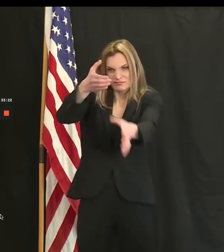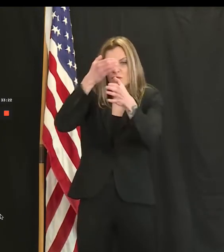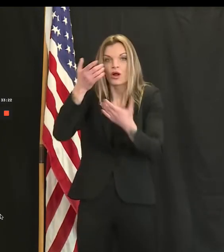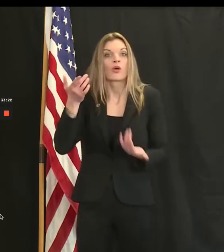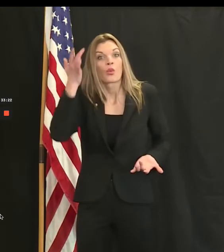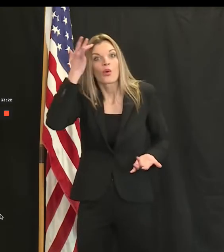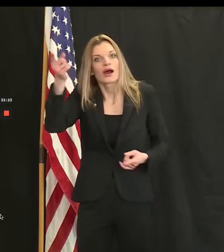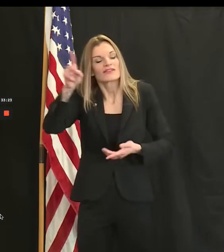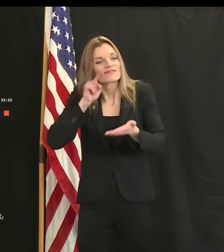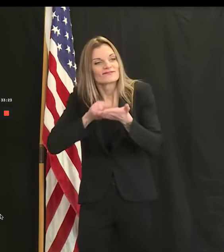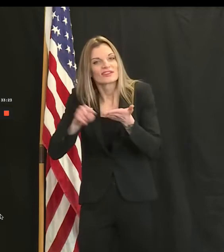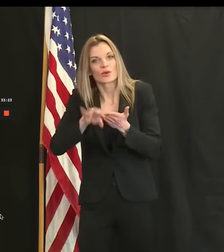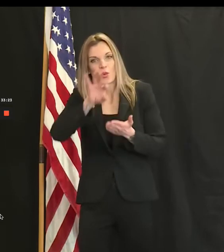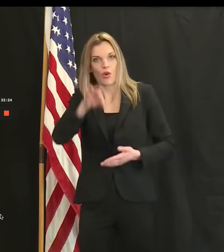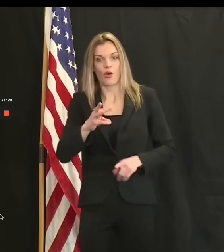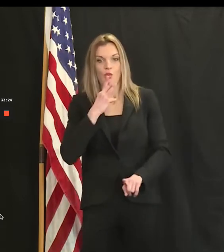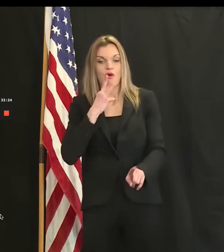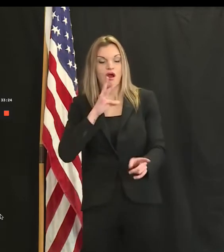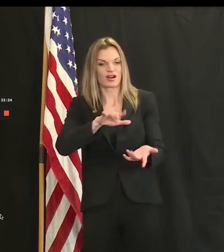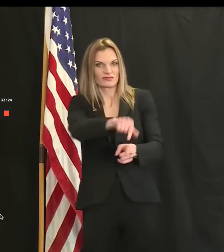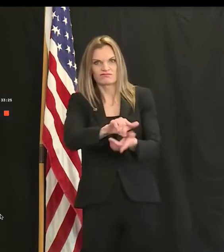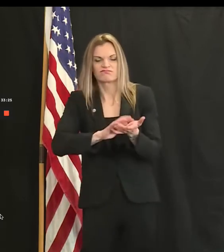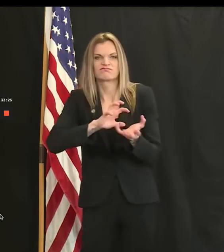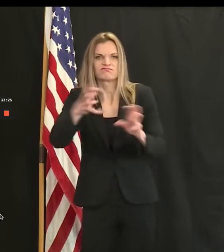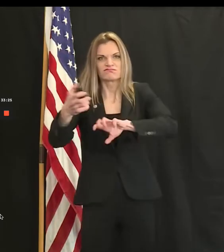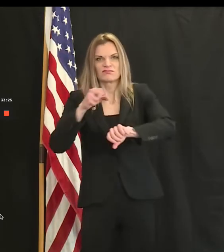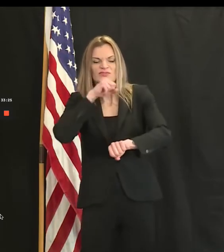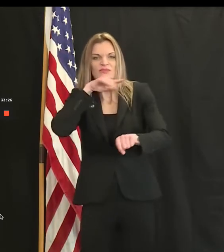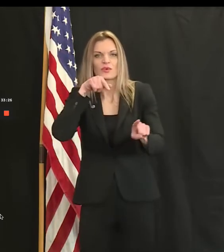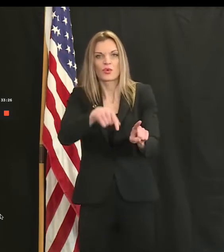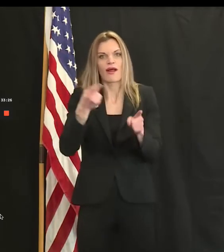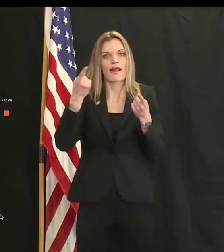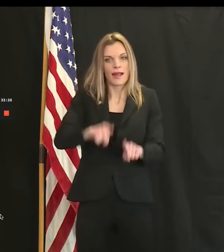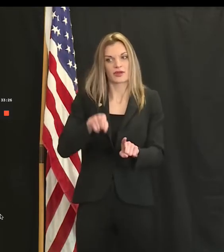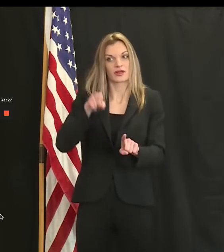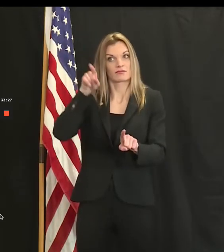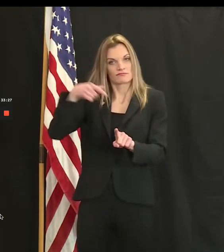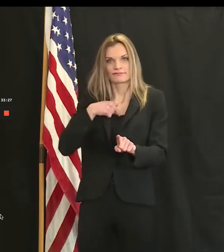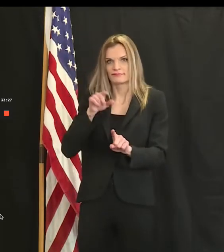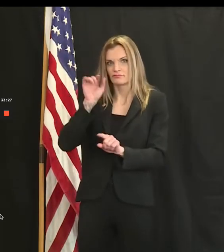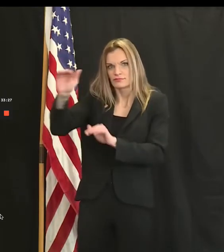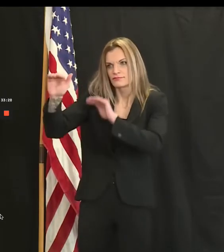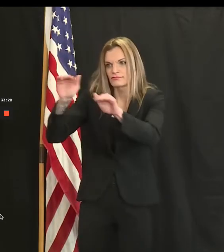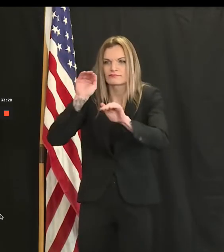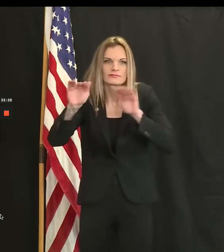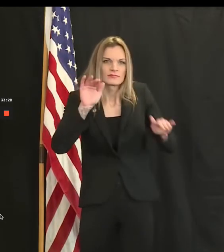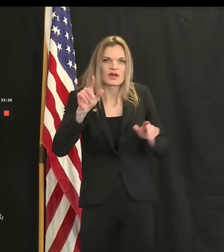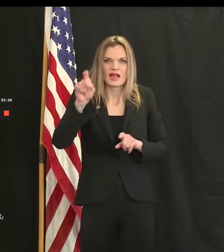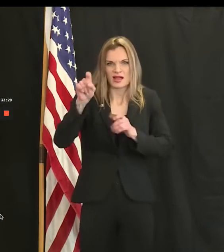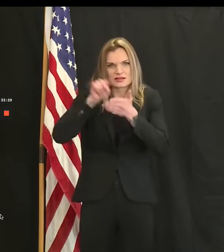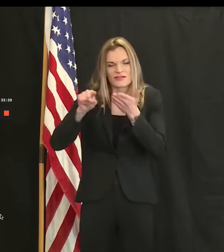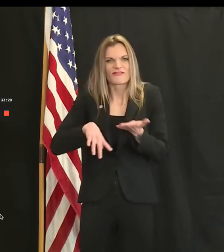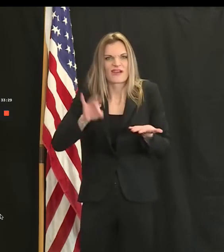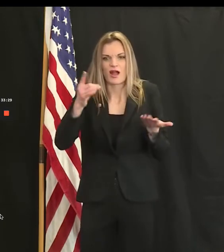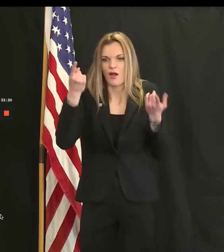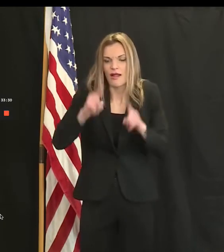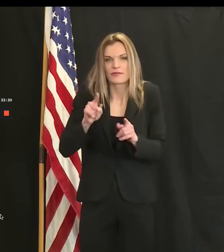water crisis and made sure that we used every resource at our disposal to give them